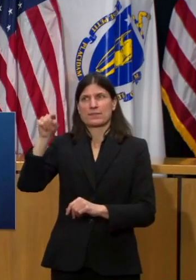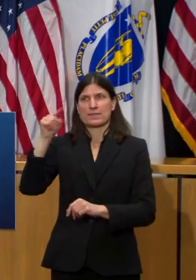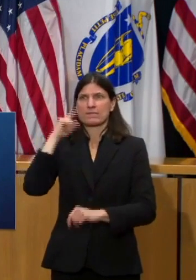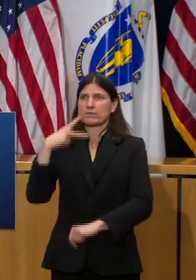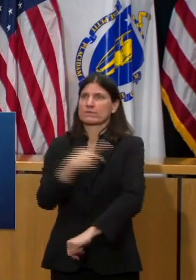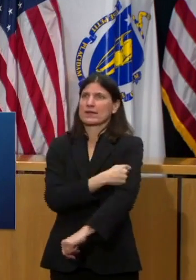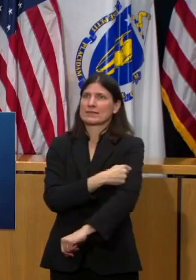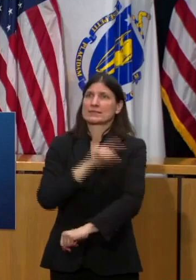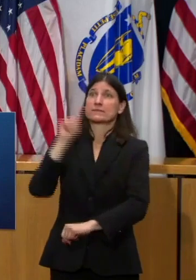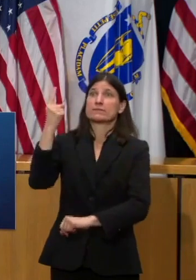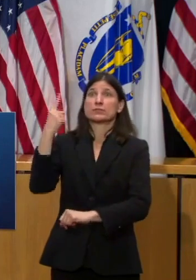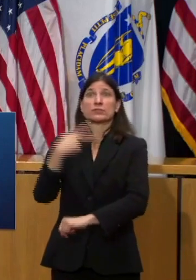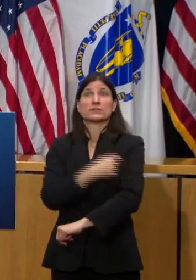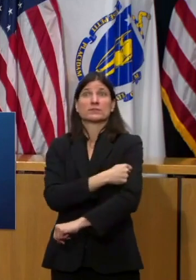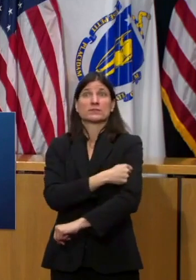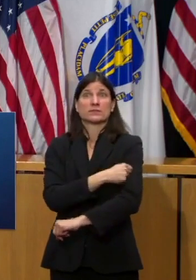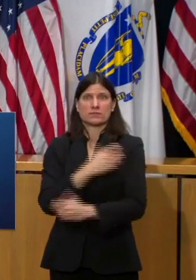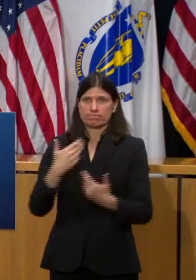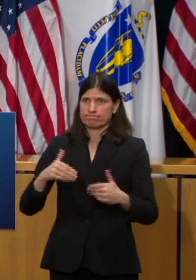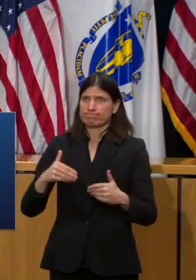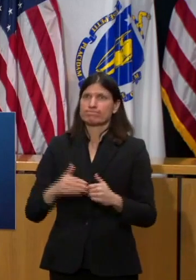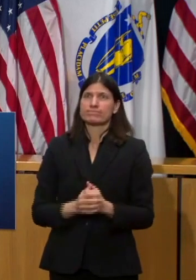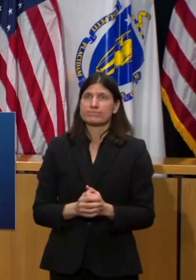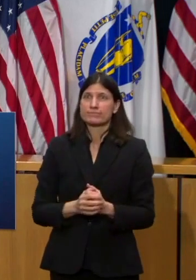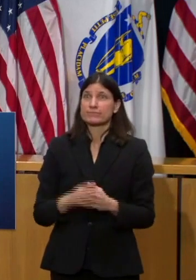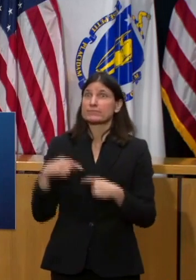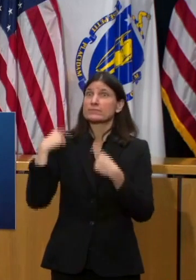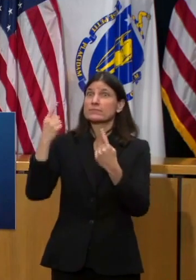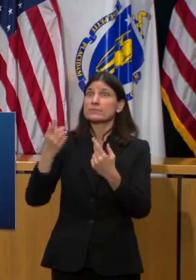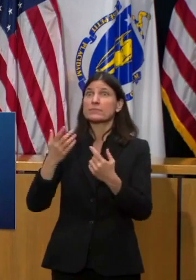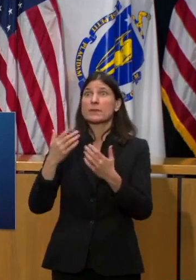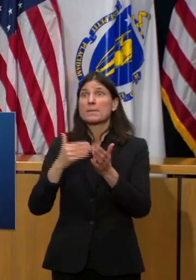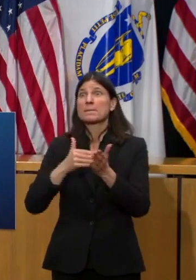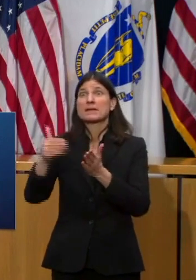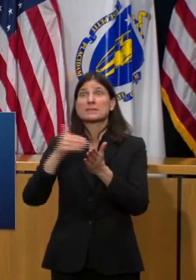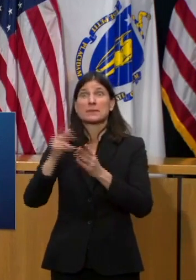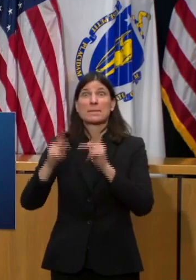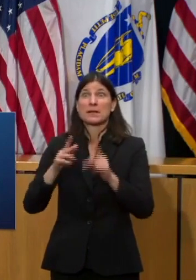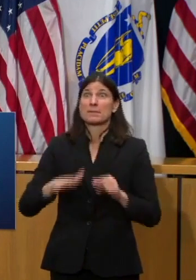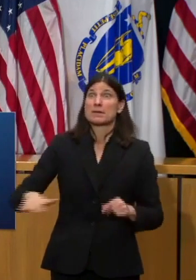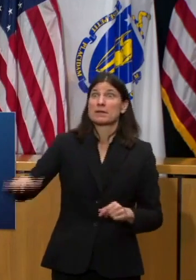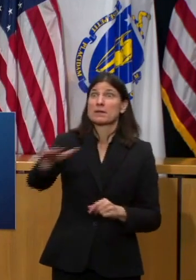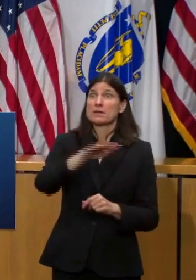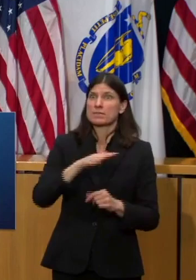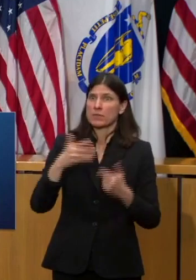capita among the 24 states that have more than 5 million people.